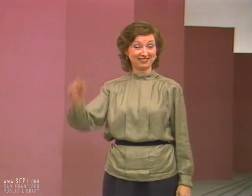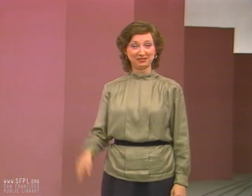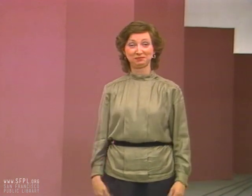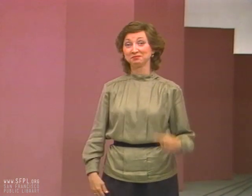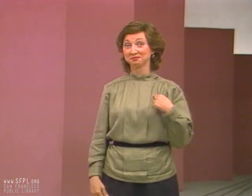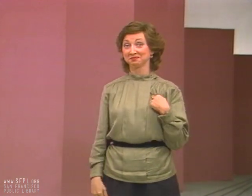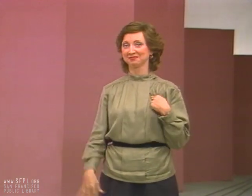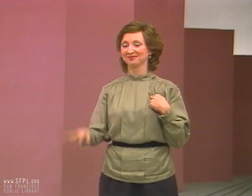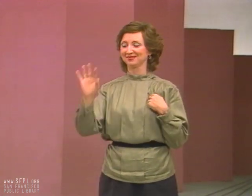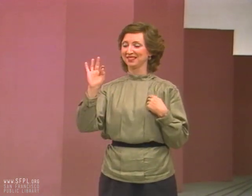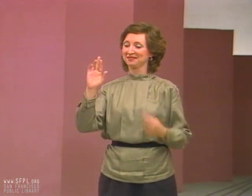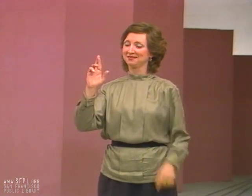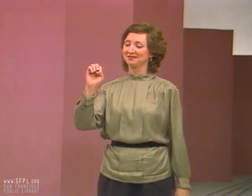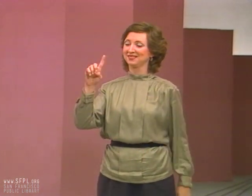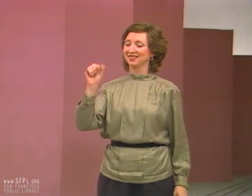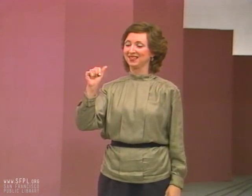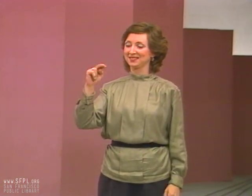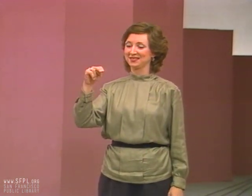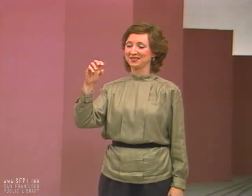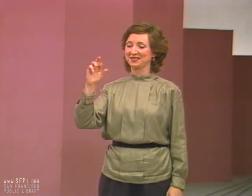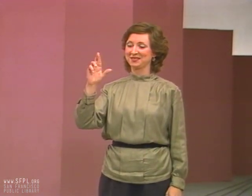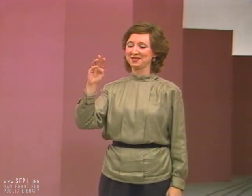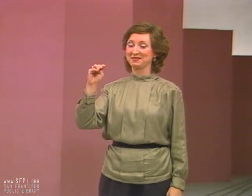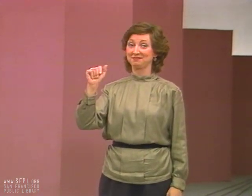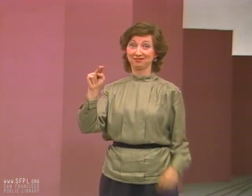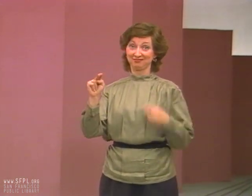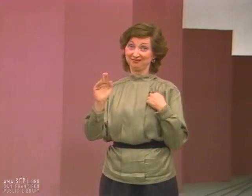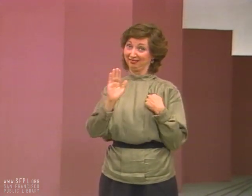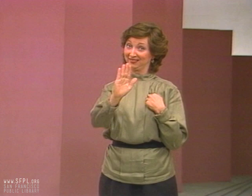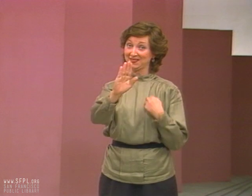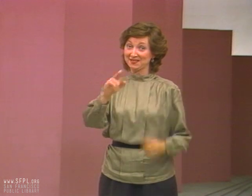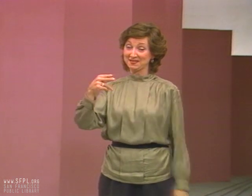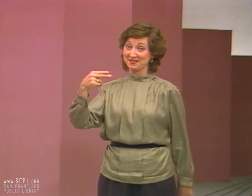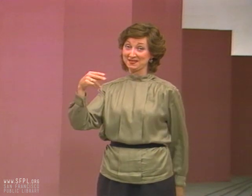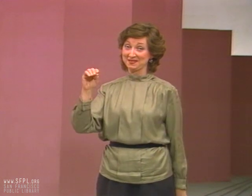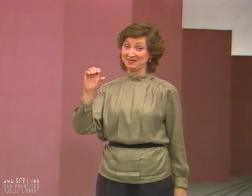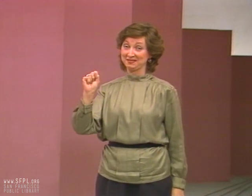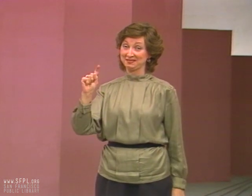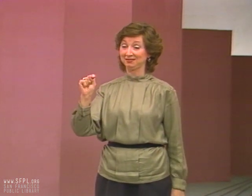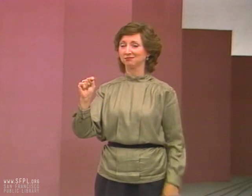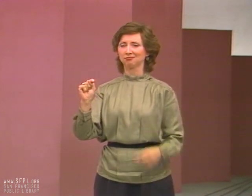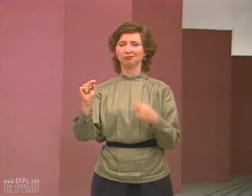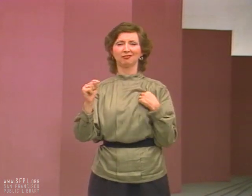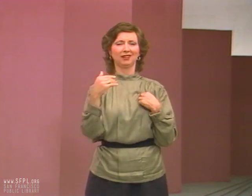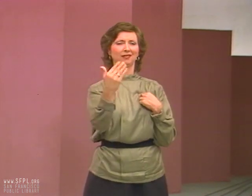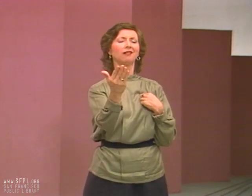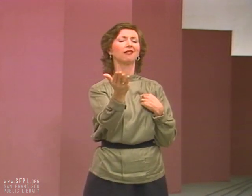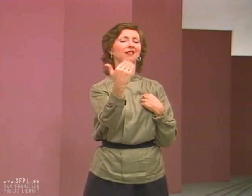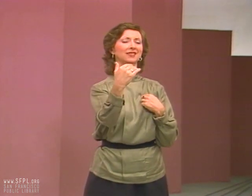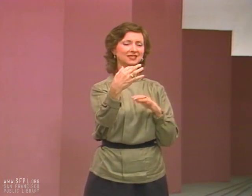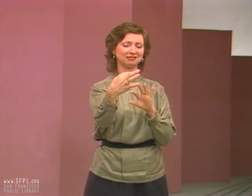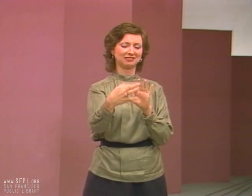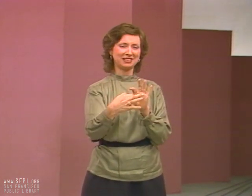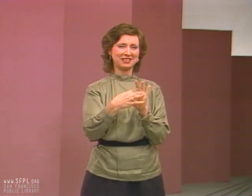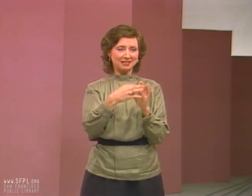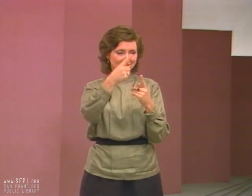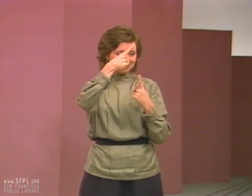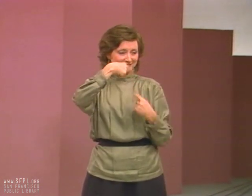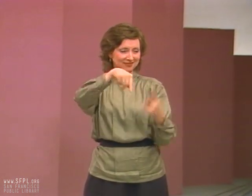Hi, I'm Freda Norman, your host. Come join me in an exploration of